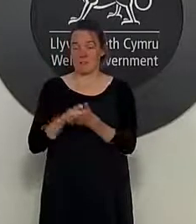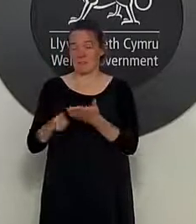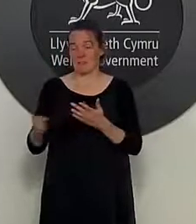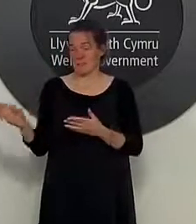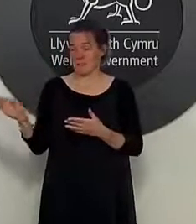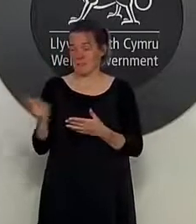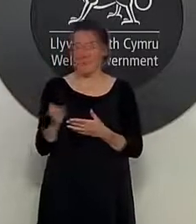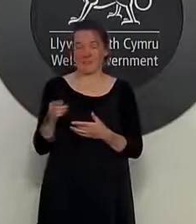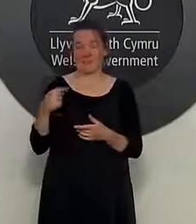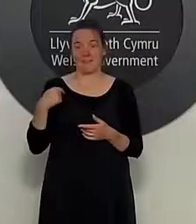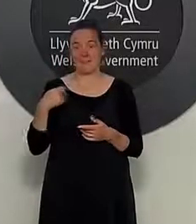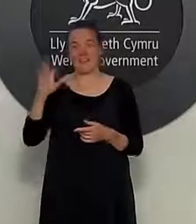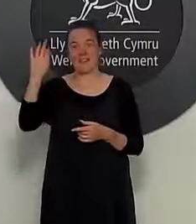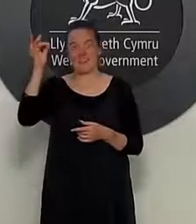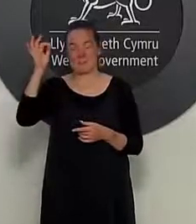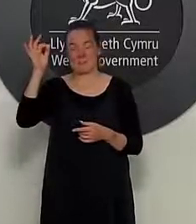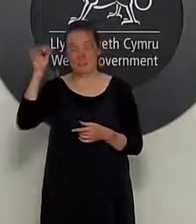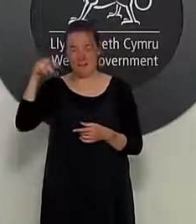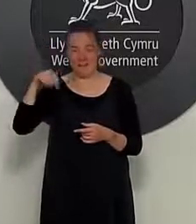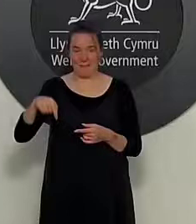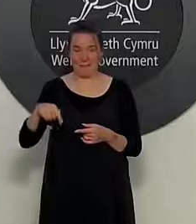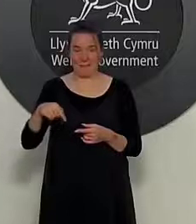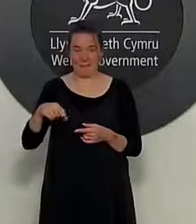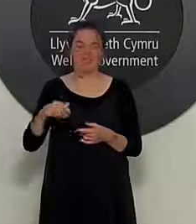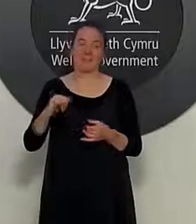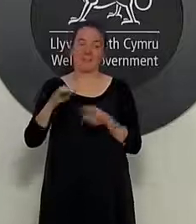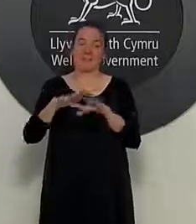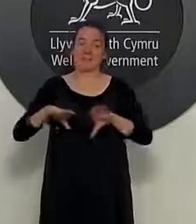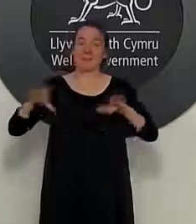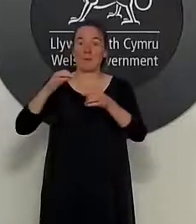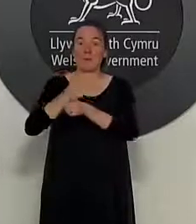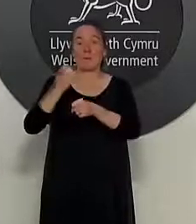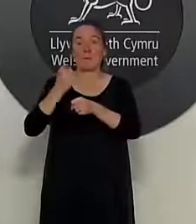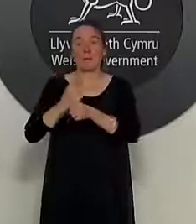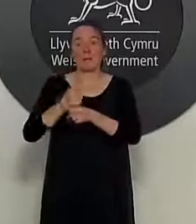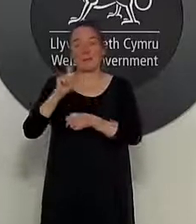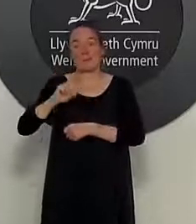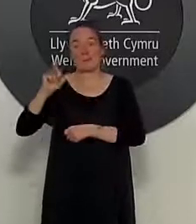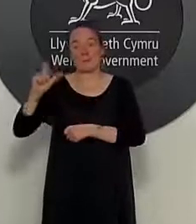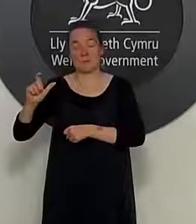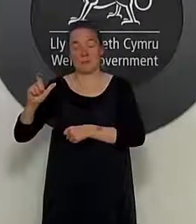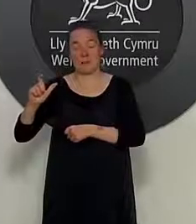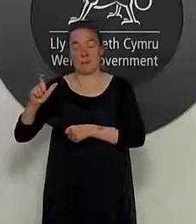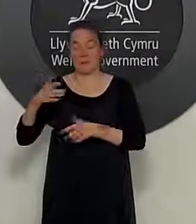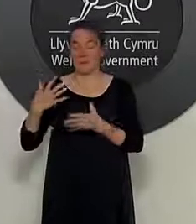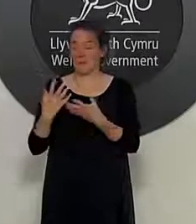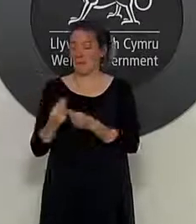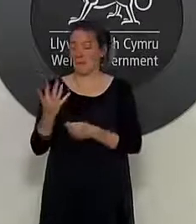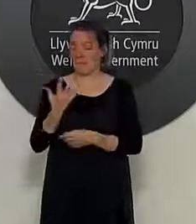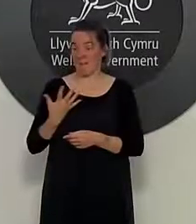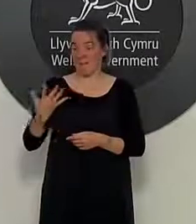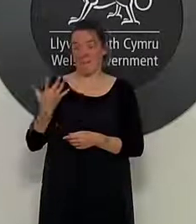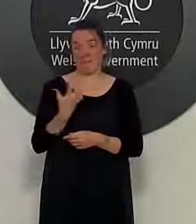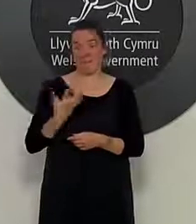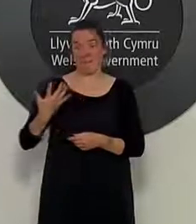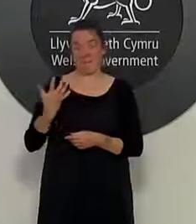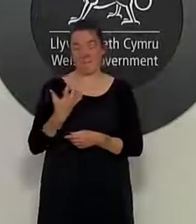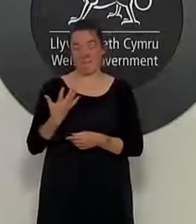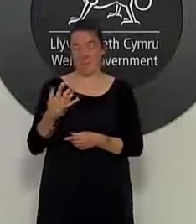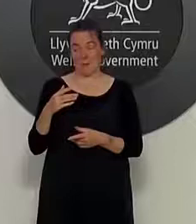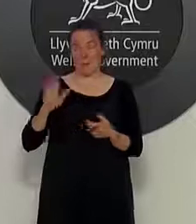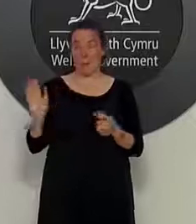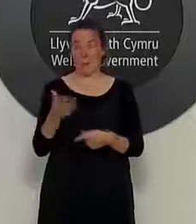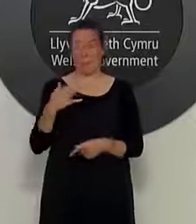Council, I represented an area with five councillors, all representing it. And it is just perfectly possible